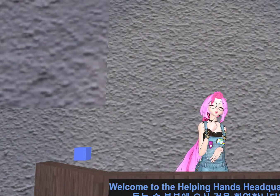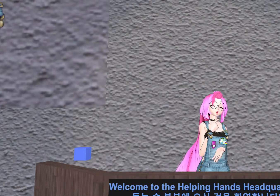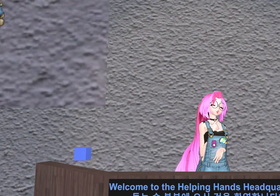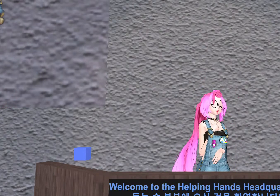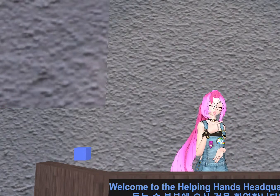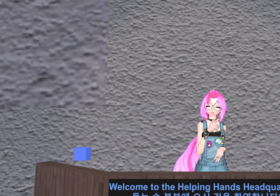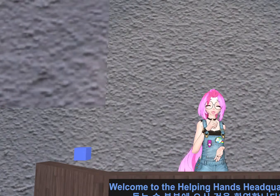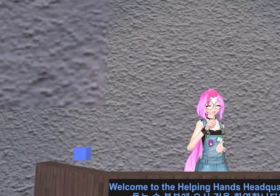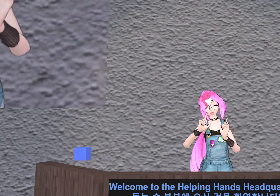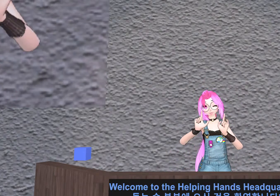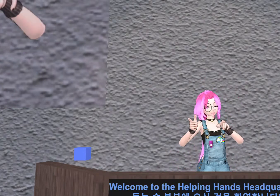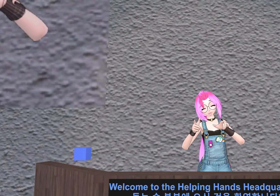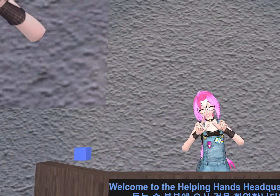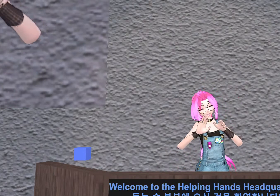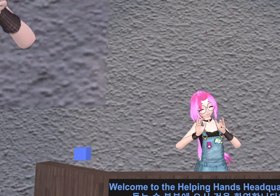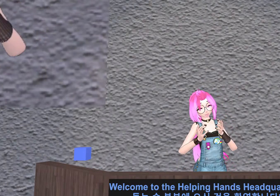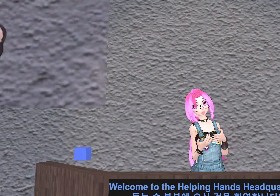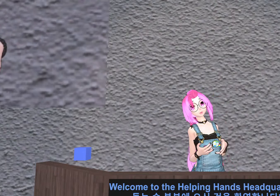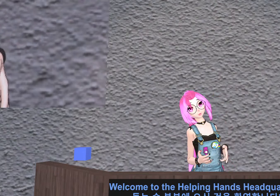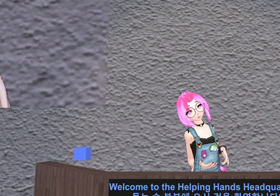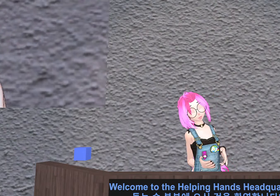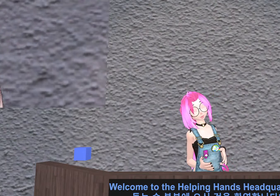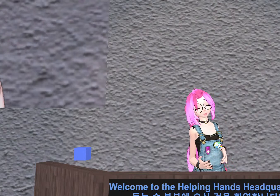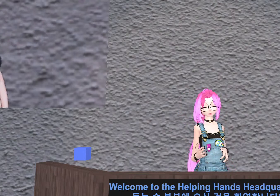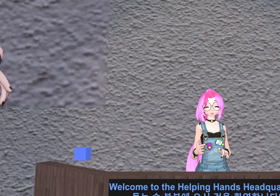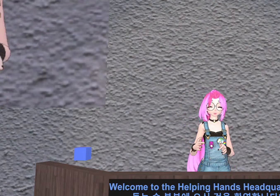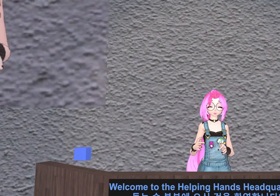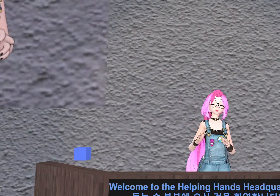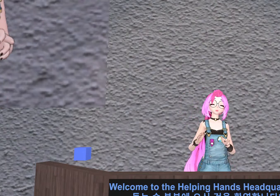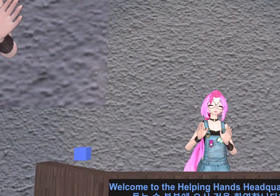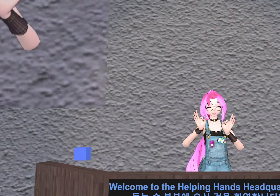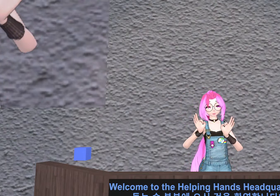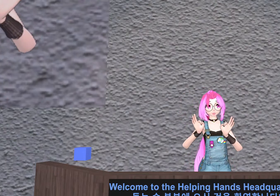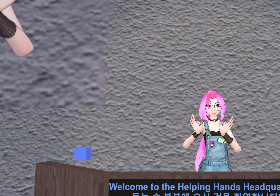Actually, now that I'm thinking about it, I don't even think I'm gonna go to class.